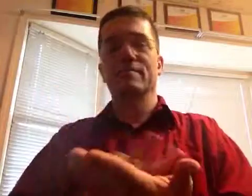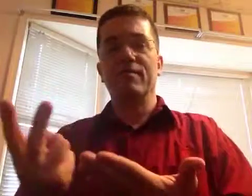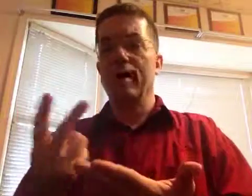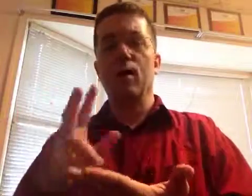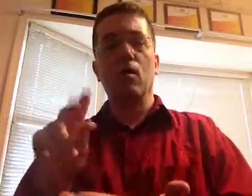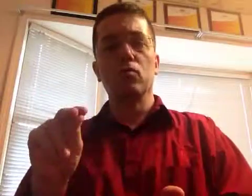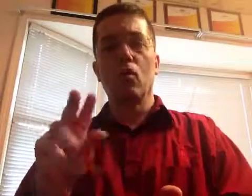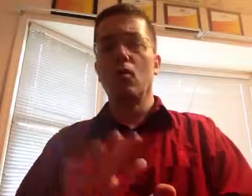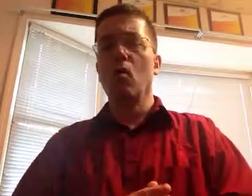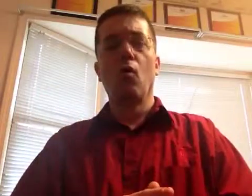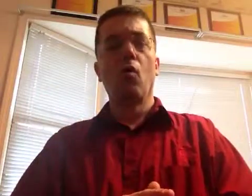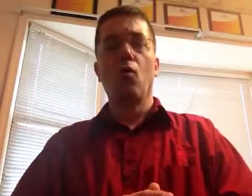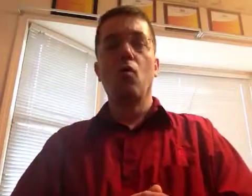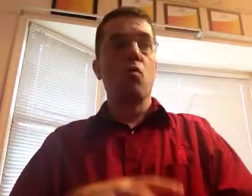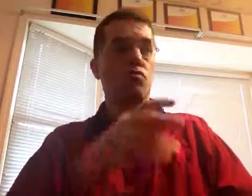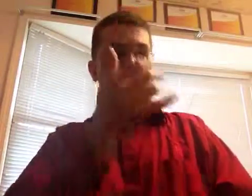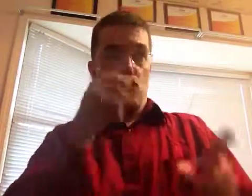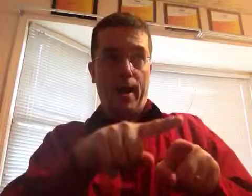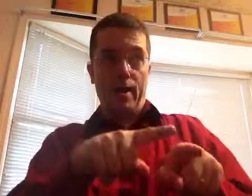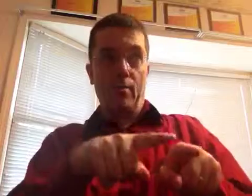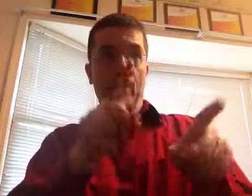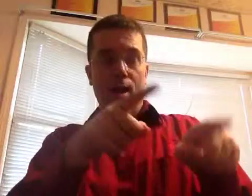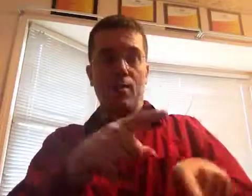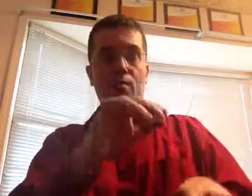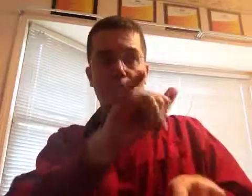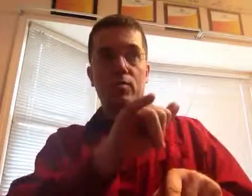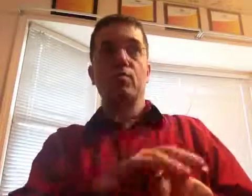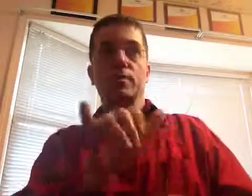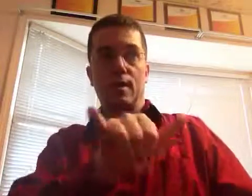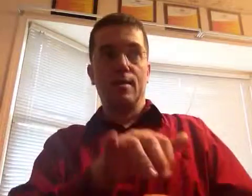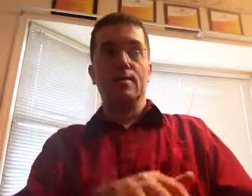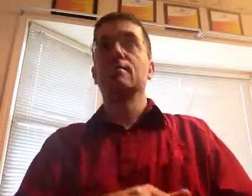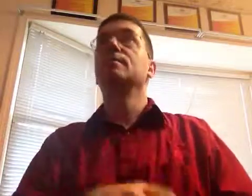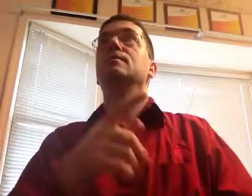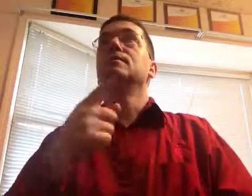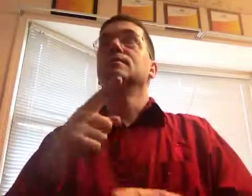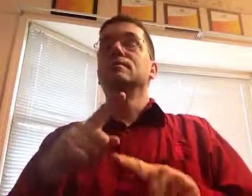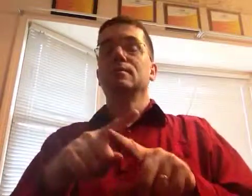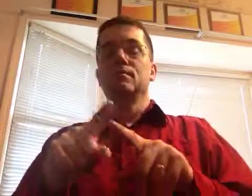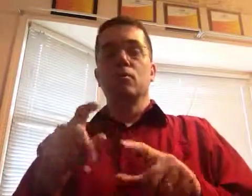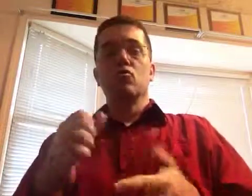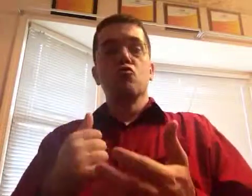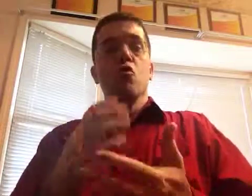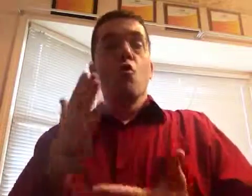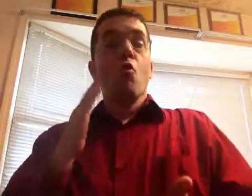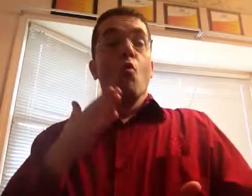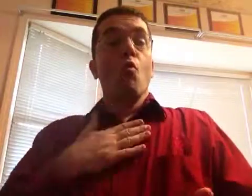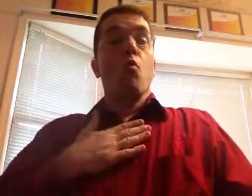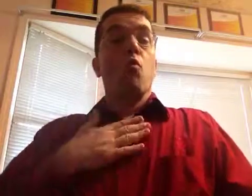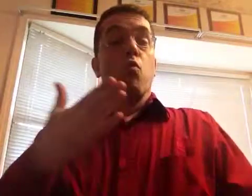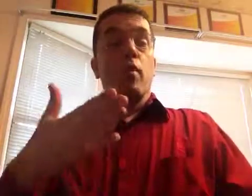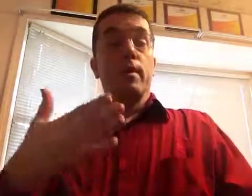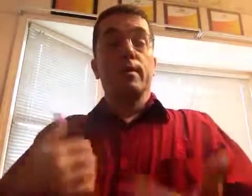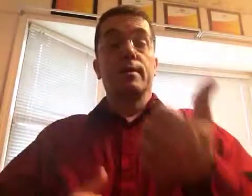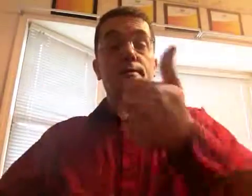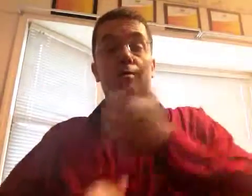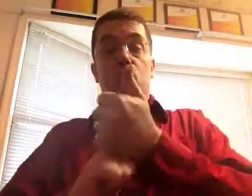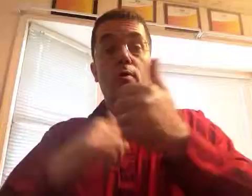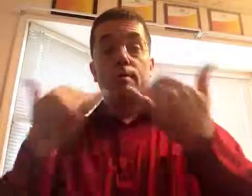I don't want him to either. I'm just saying, you're willing to support him now, but you're unwilling to support him just until he finishes school simply because